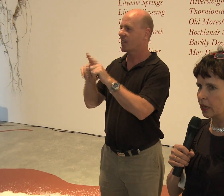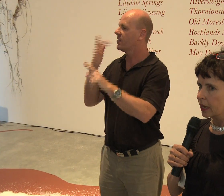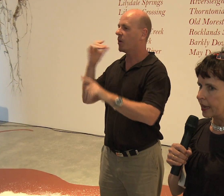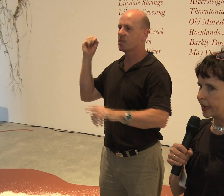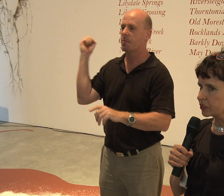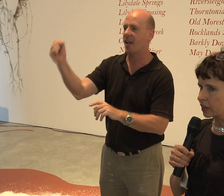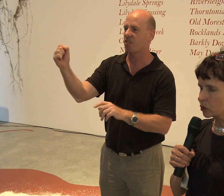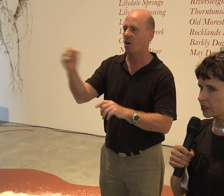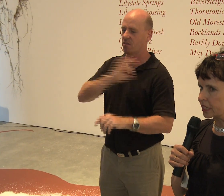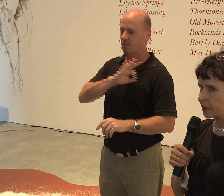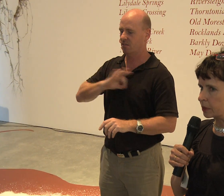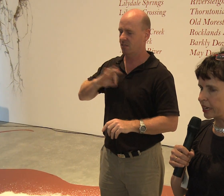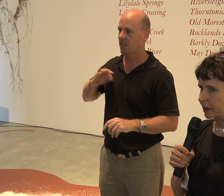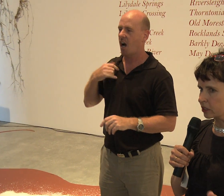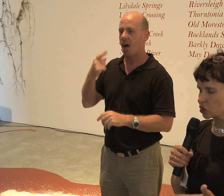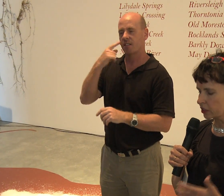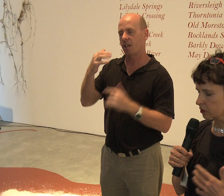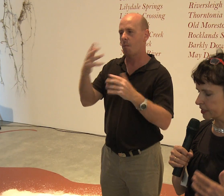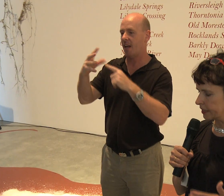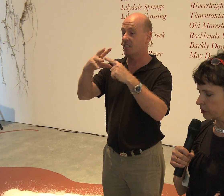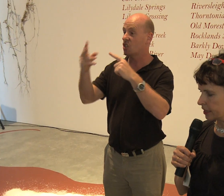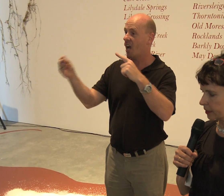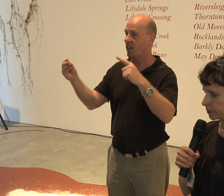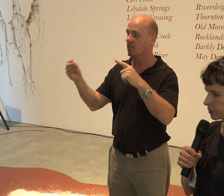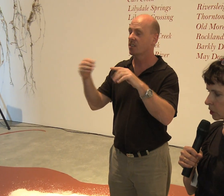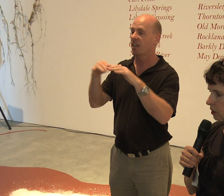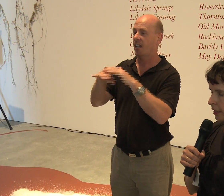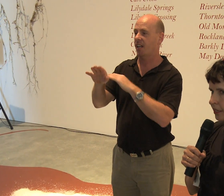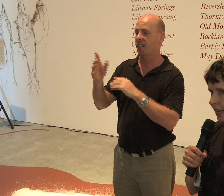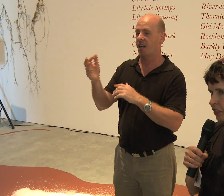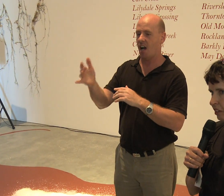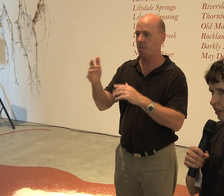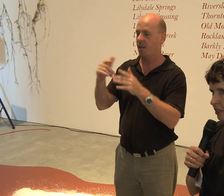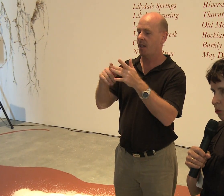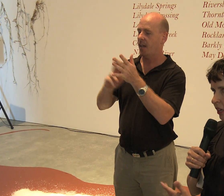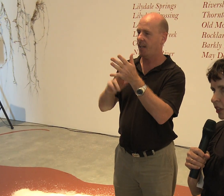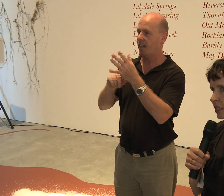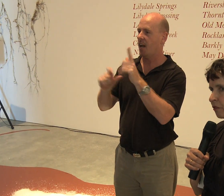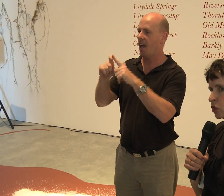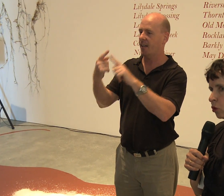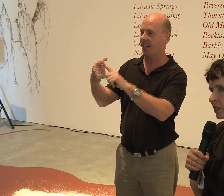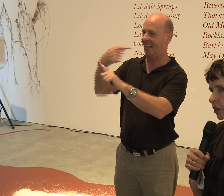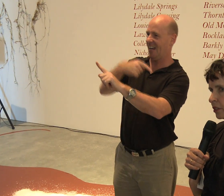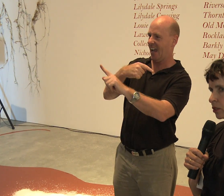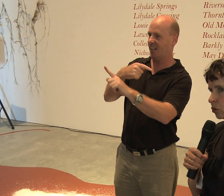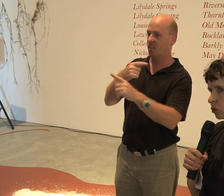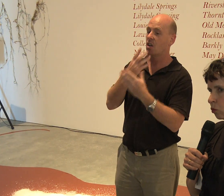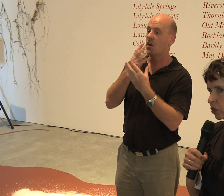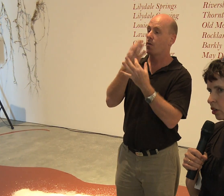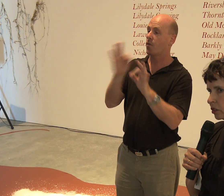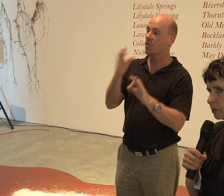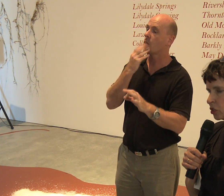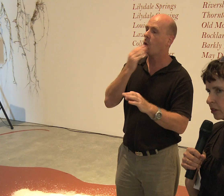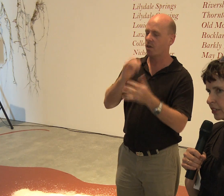etc. And I've also seen many, many Bailar shells in inland areas where there's freshwater soaks or